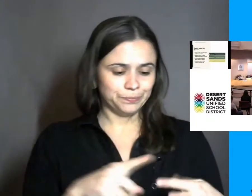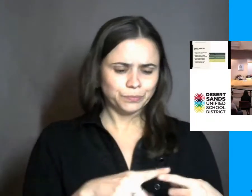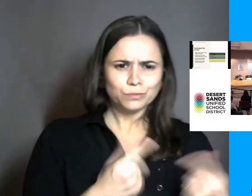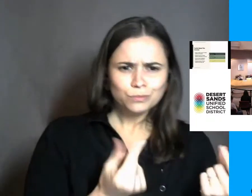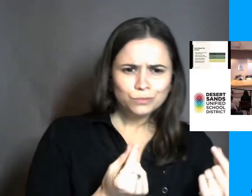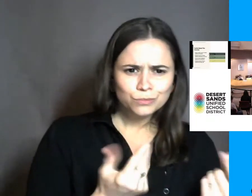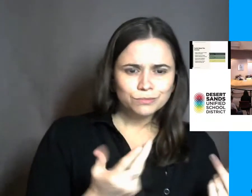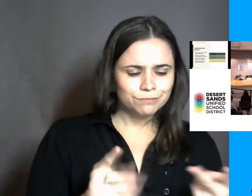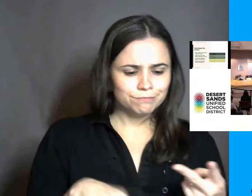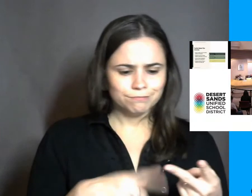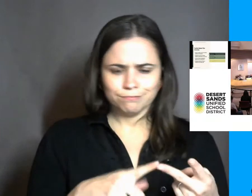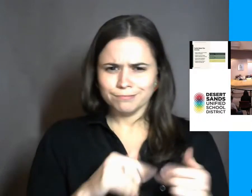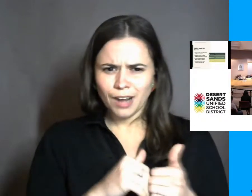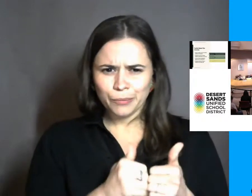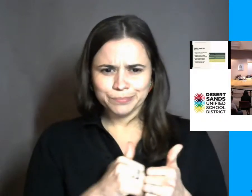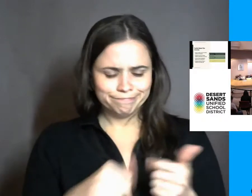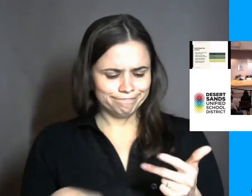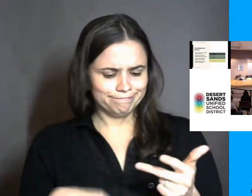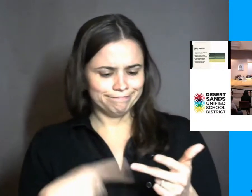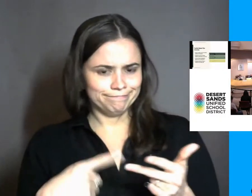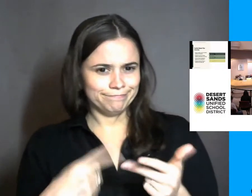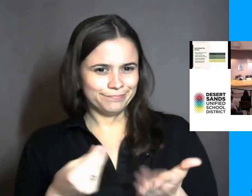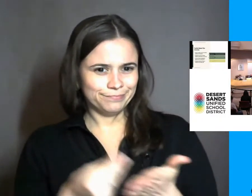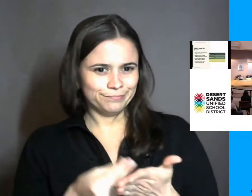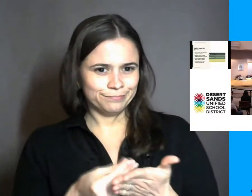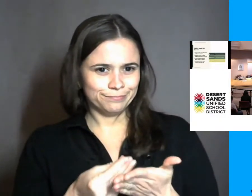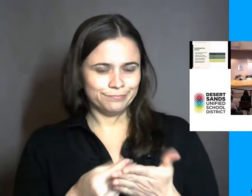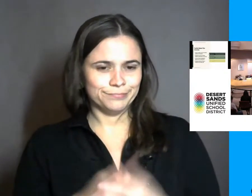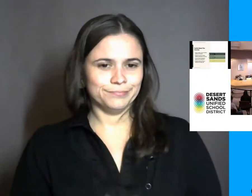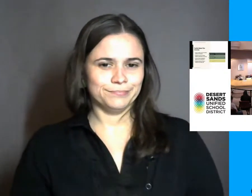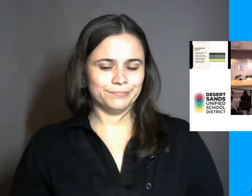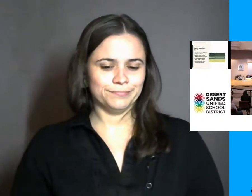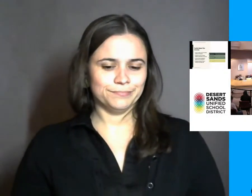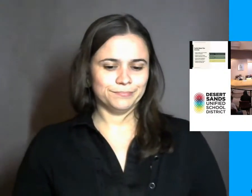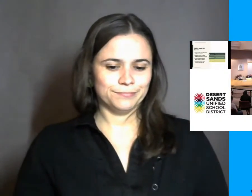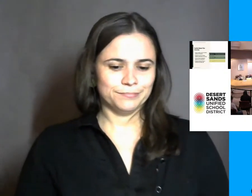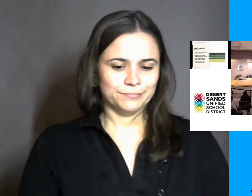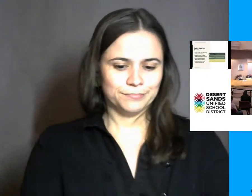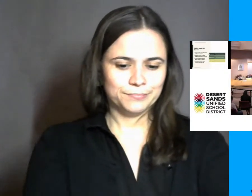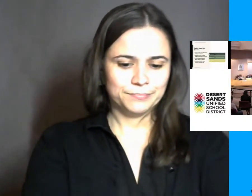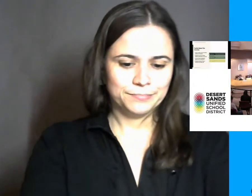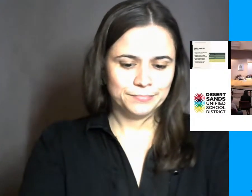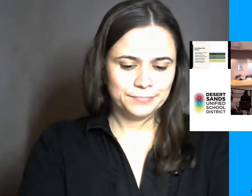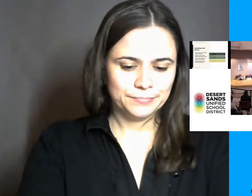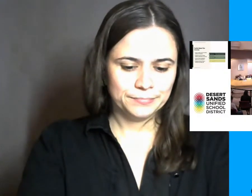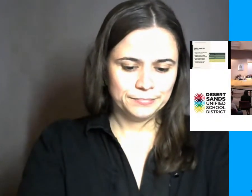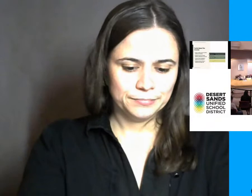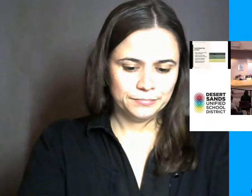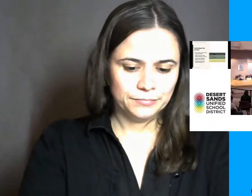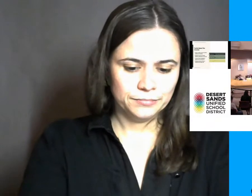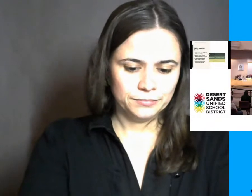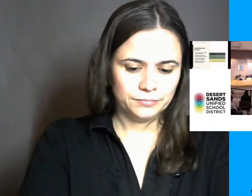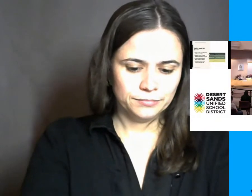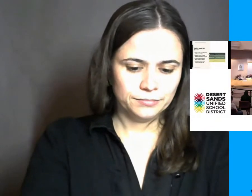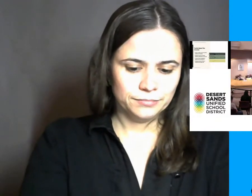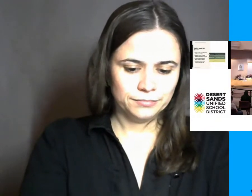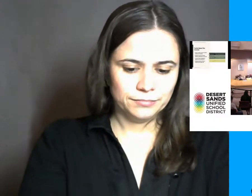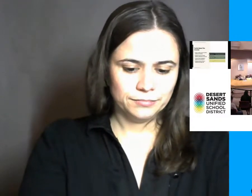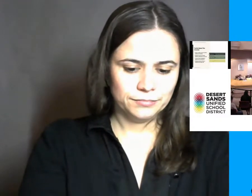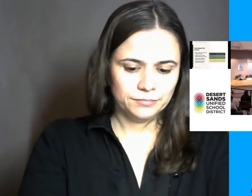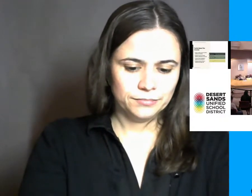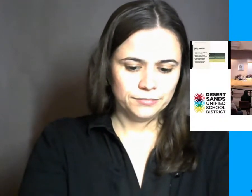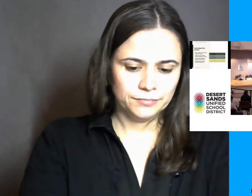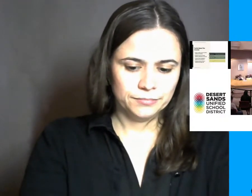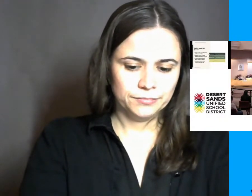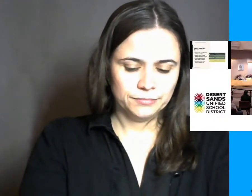it costs, and it's all based about really which projects at which sites. It helps us to create that vision